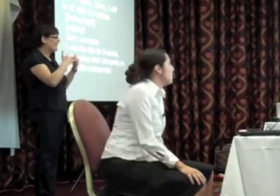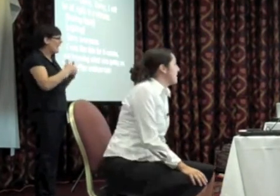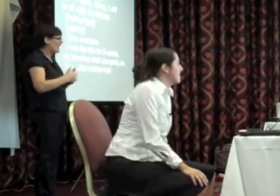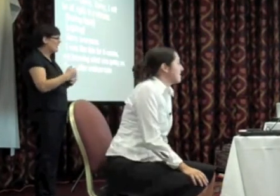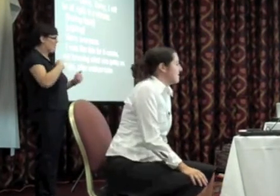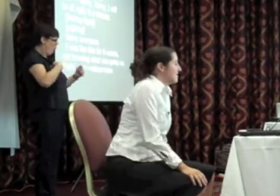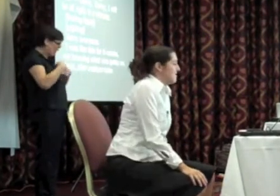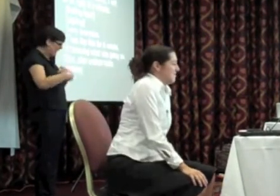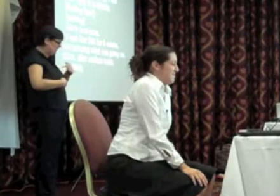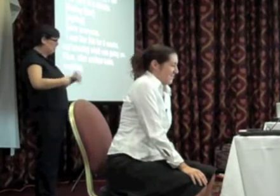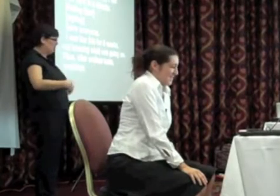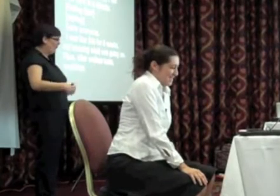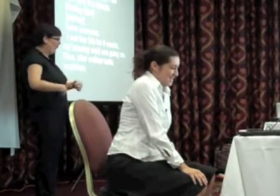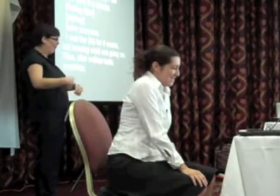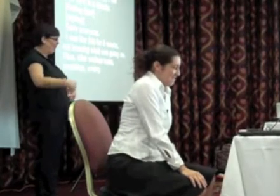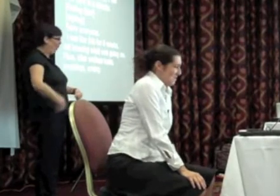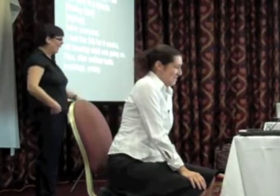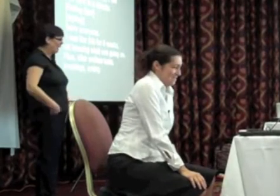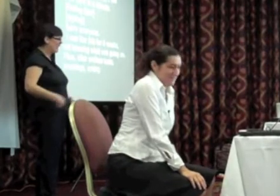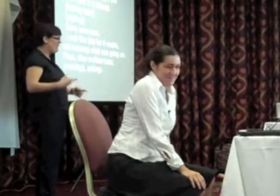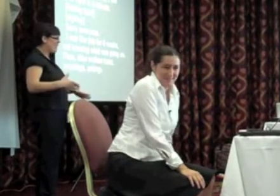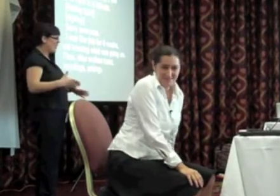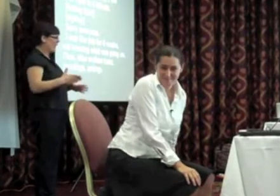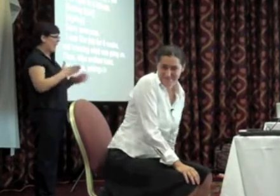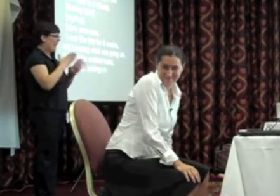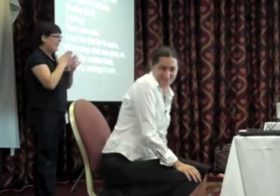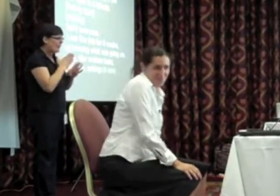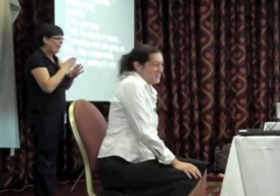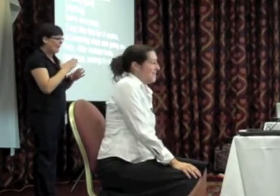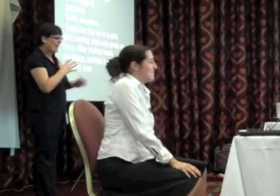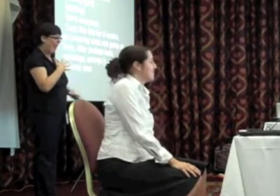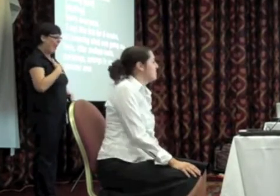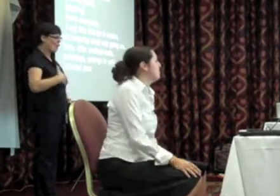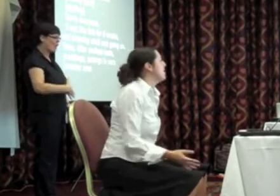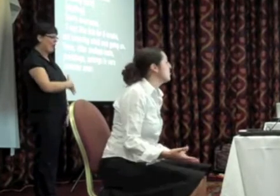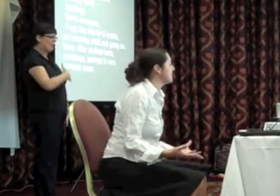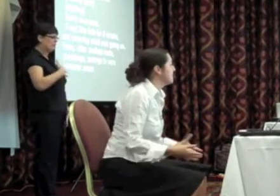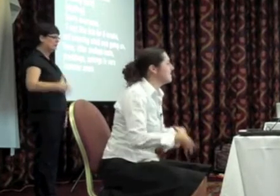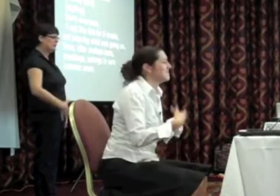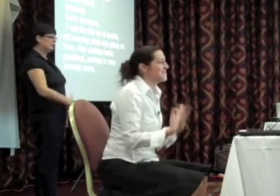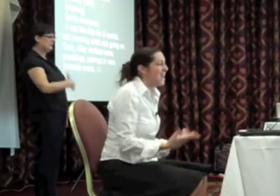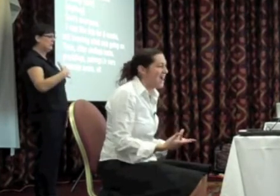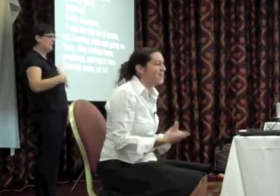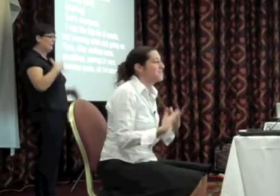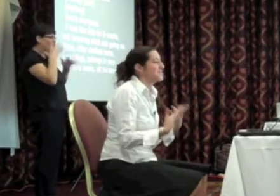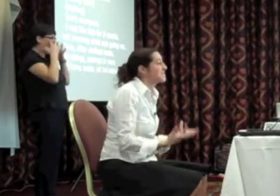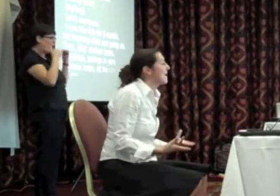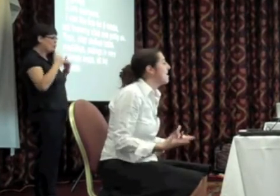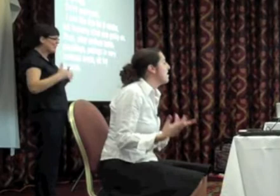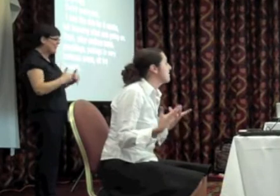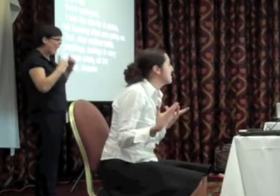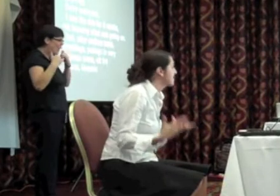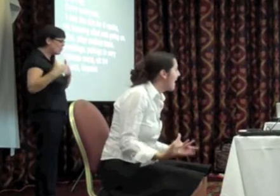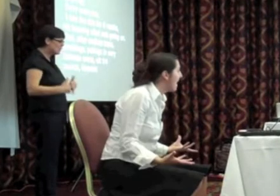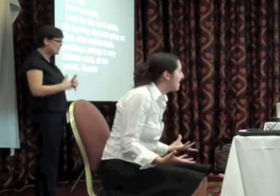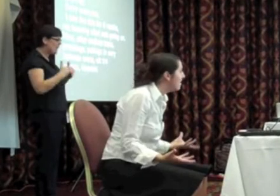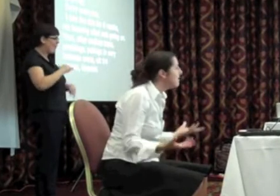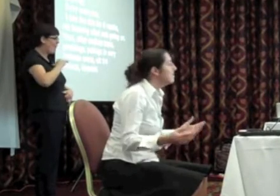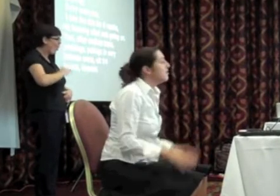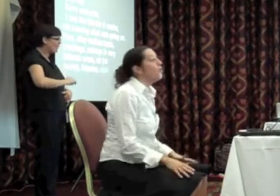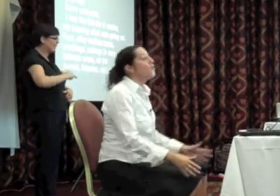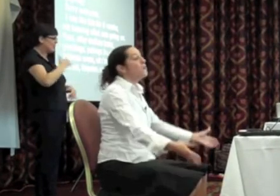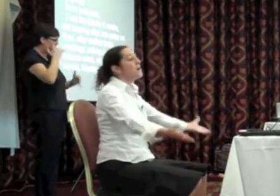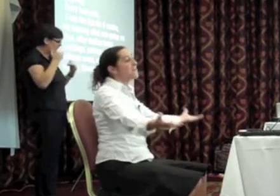proddings, pokings in very intimate areas, ultrasounds, biopsies, scan after scan after